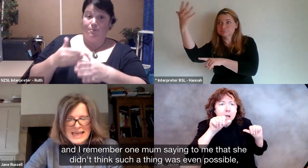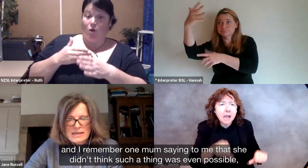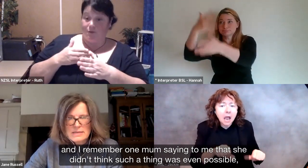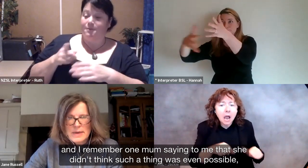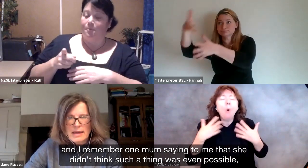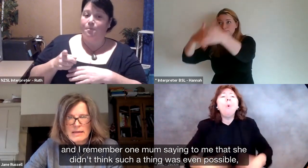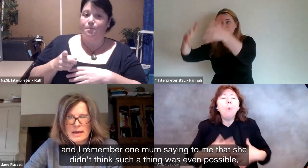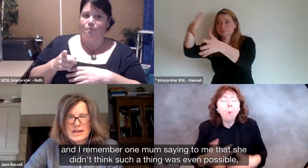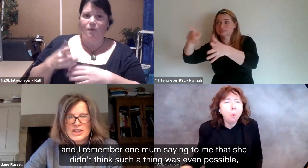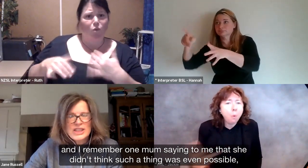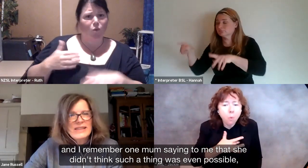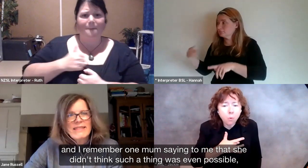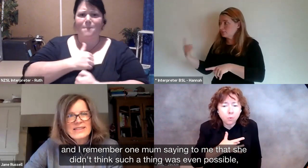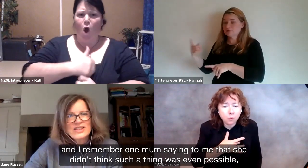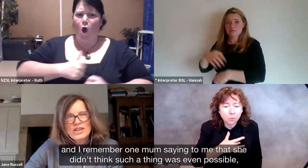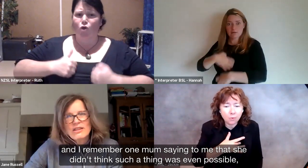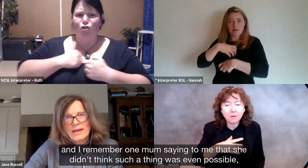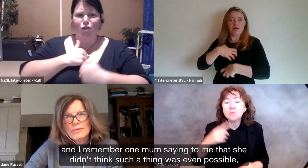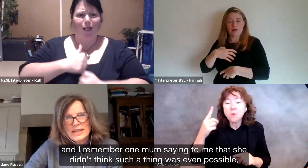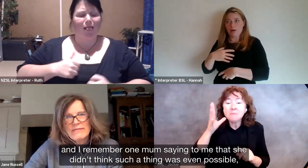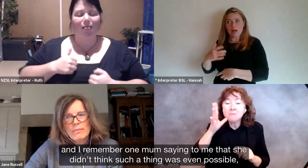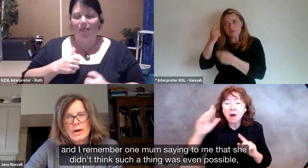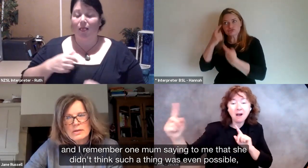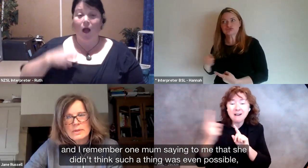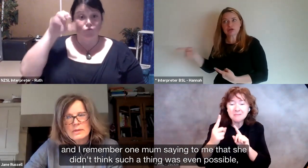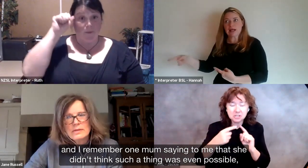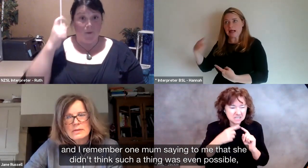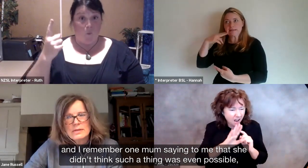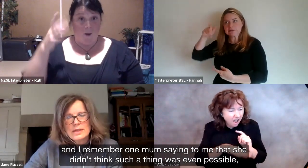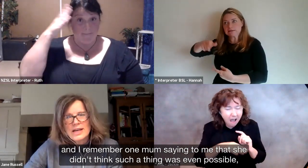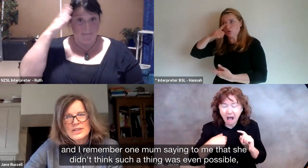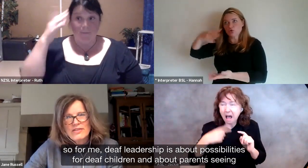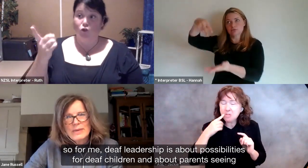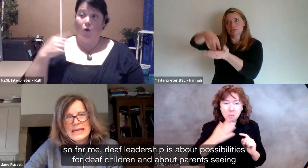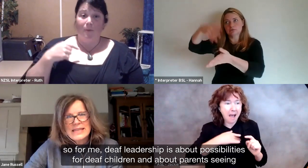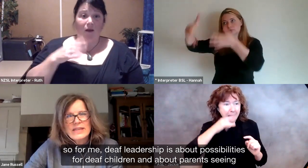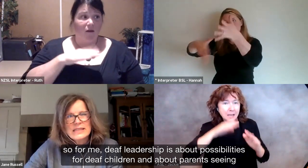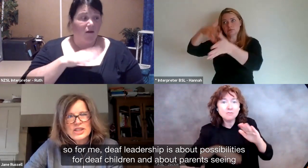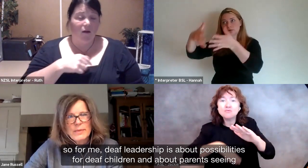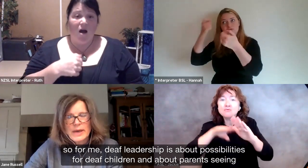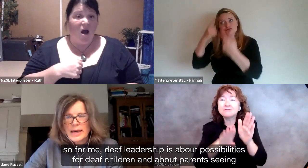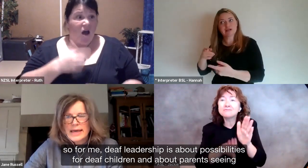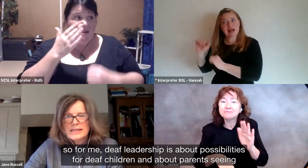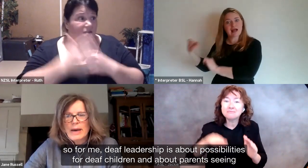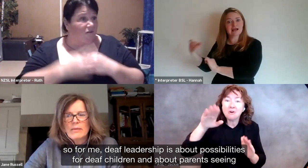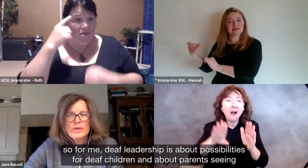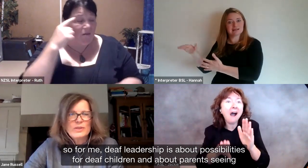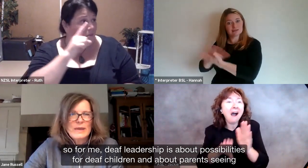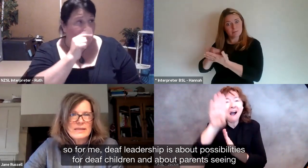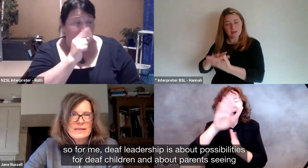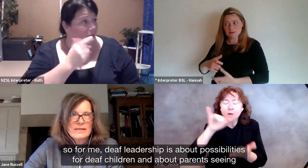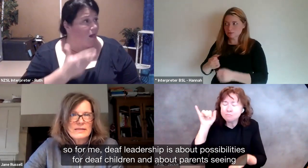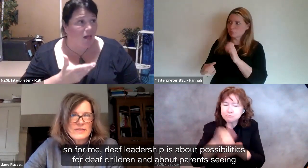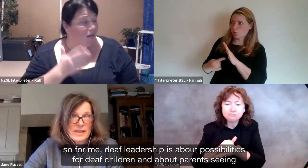saying to me that she didn't think such a thing was even possible. So, for me, deaf leadership is about